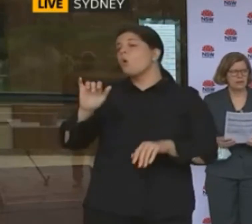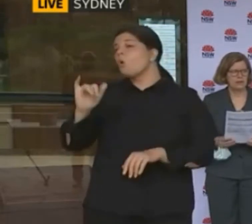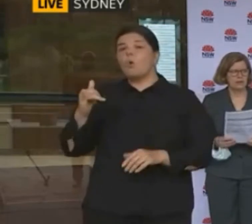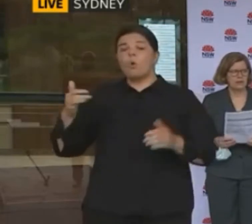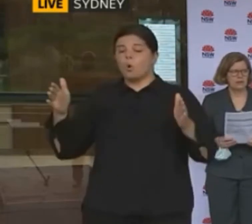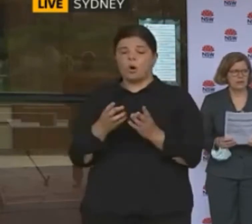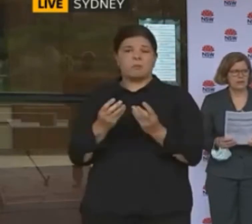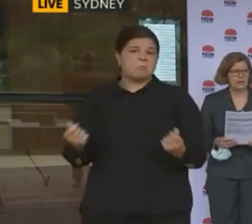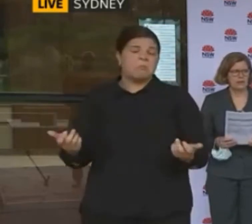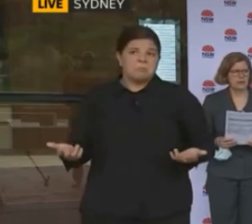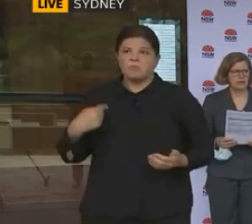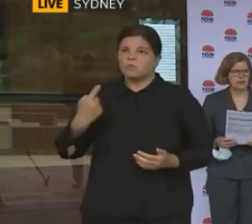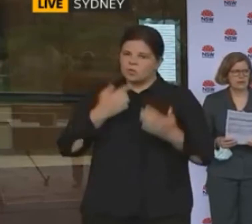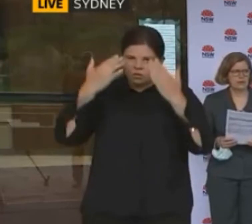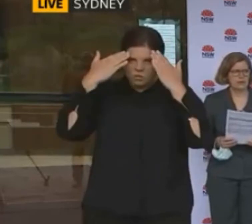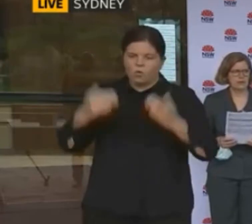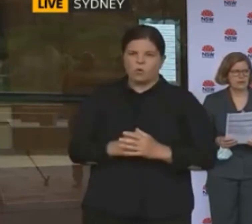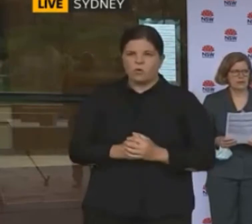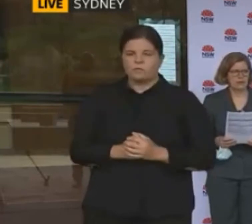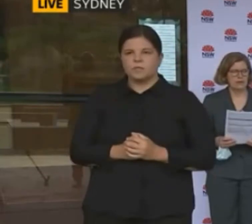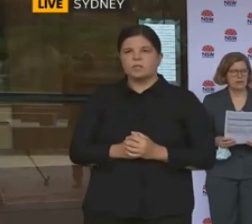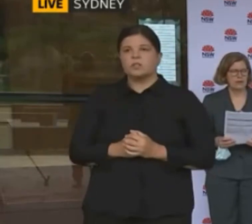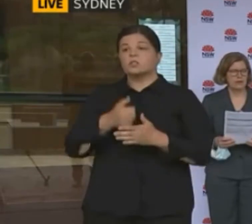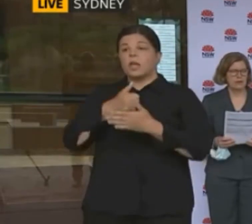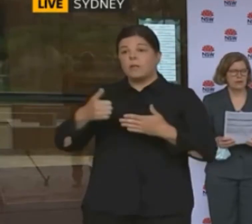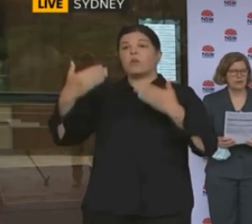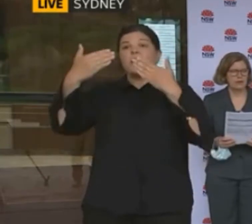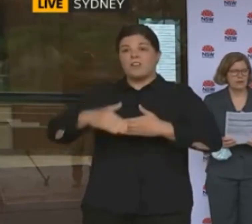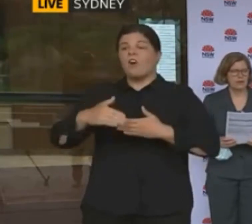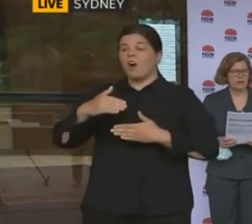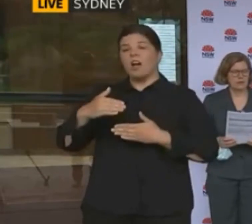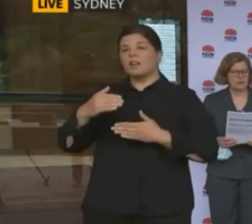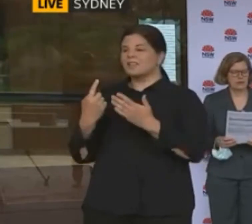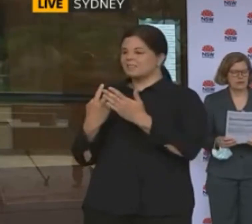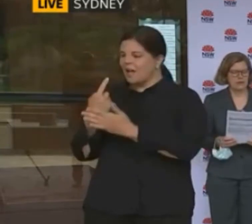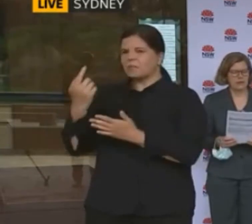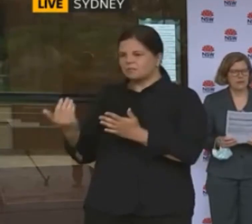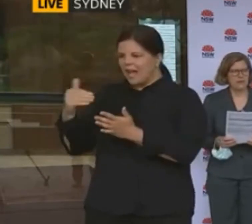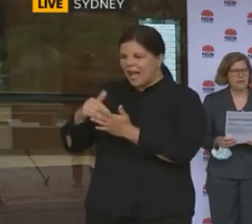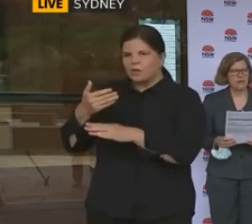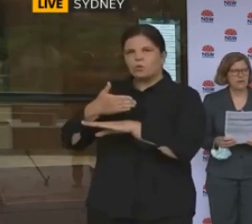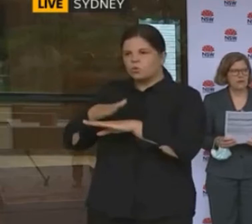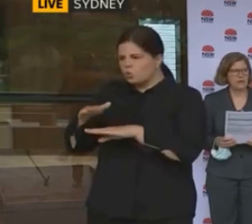of the woods, far from it. Every time we get a couple of cases overnight which aren't directly yet linked to the Northern Beaches,